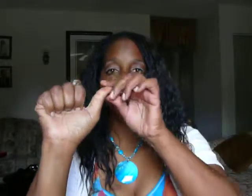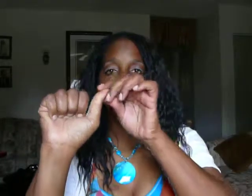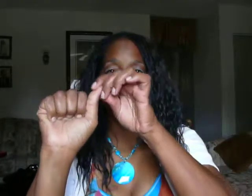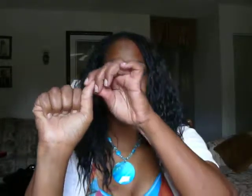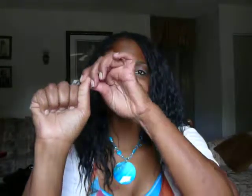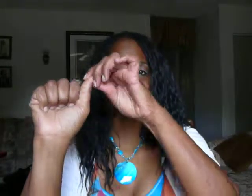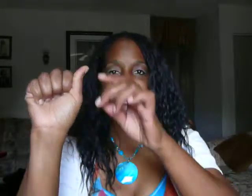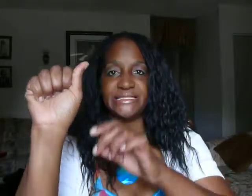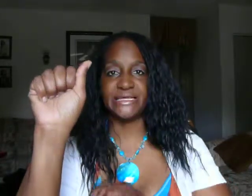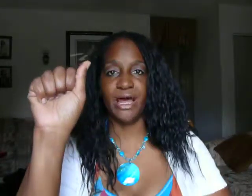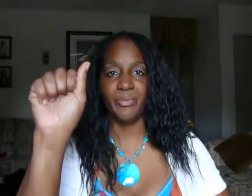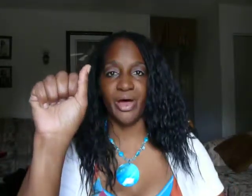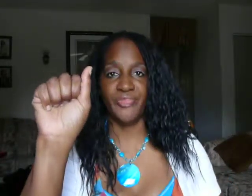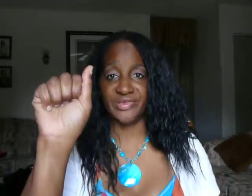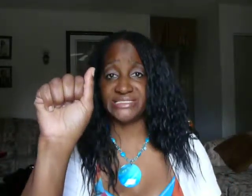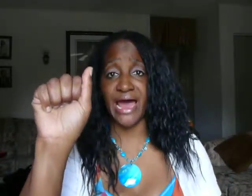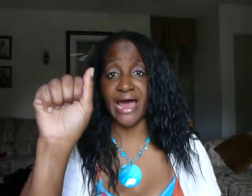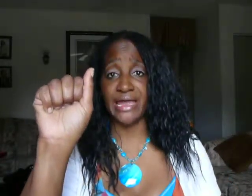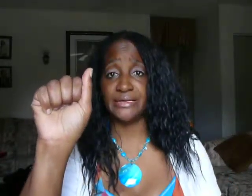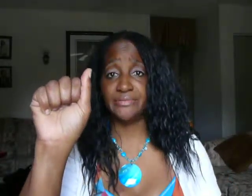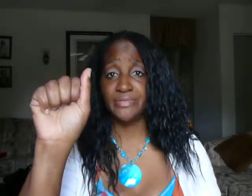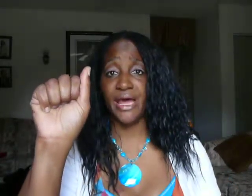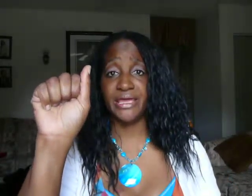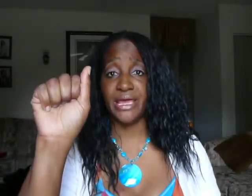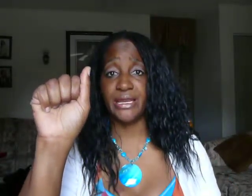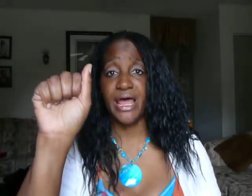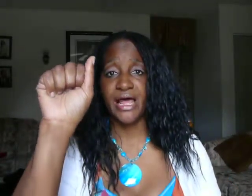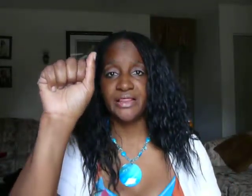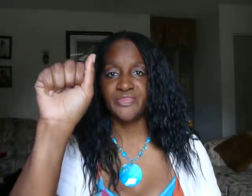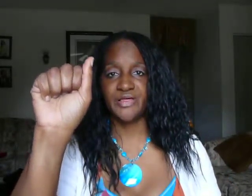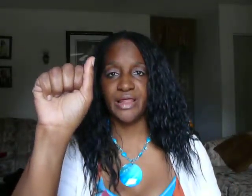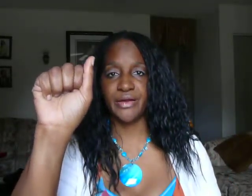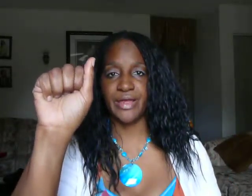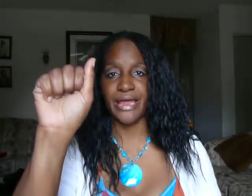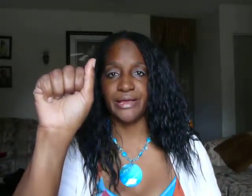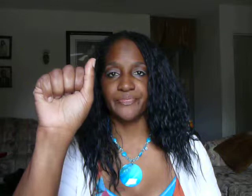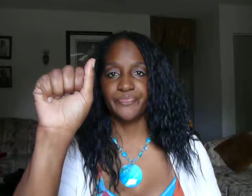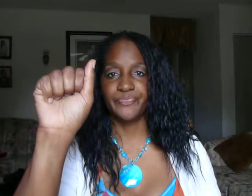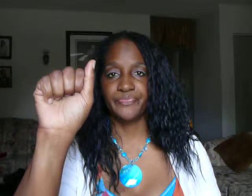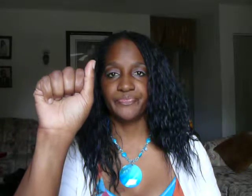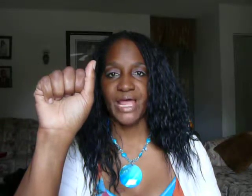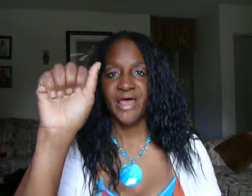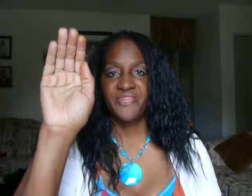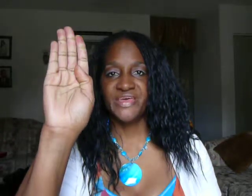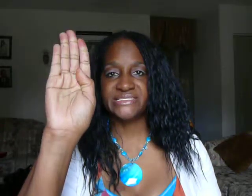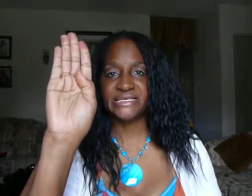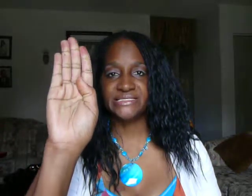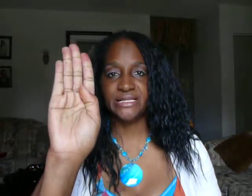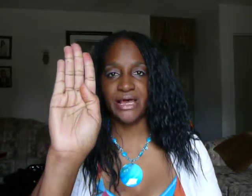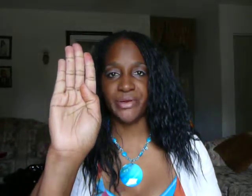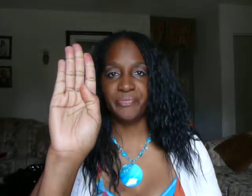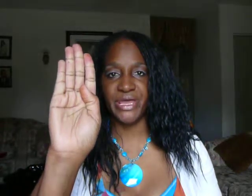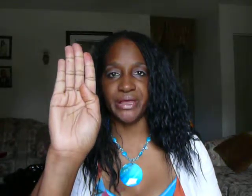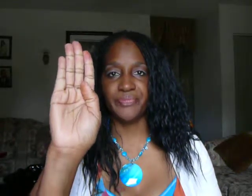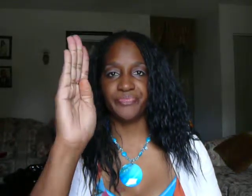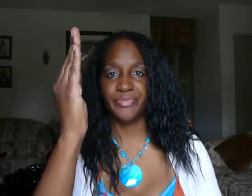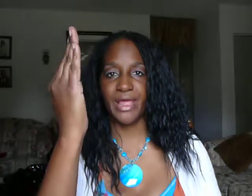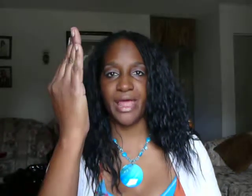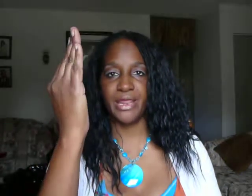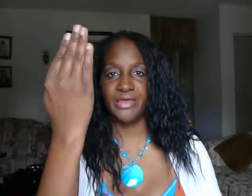thumb extended up on the side. Again, the letter A. This is the letter B. And if you